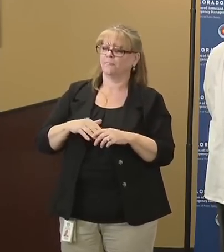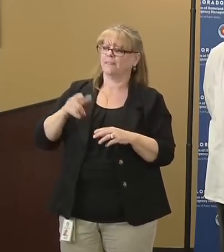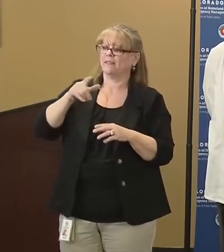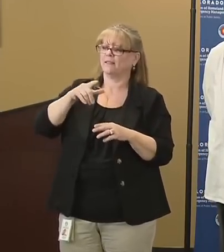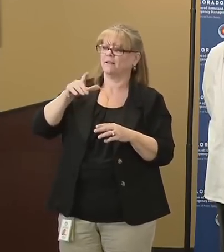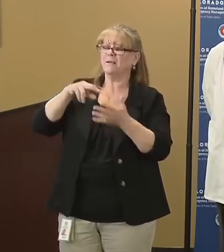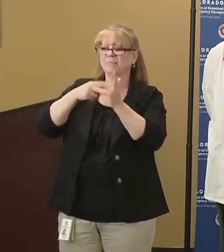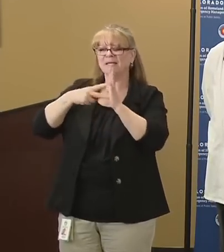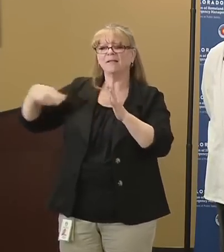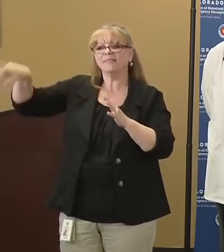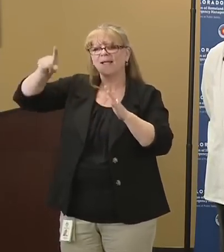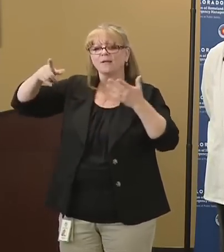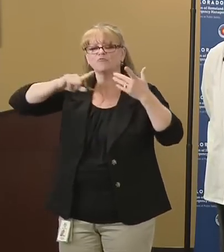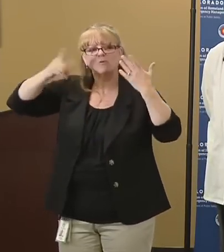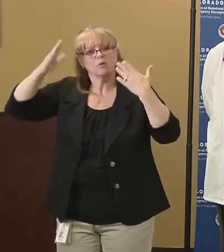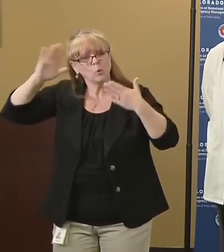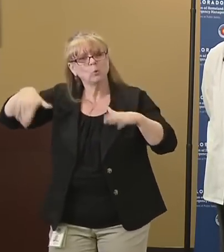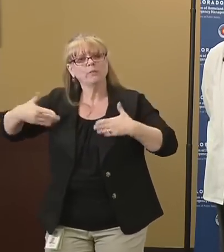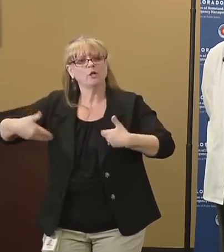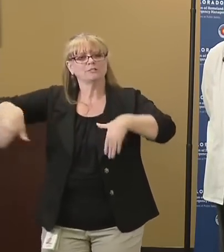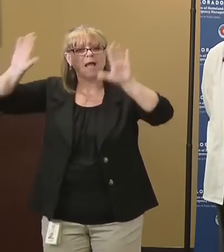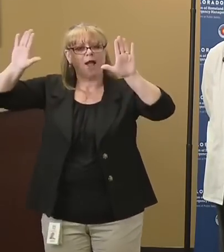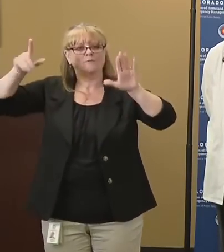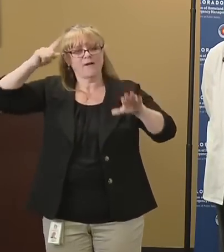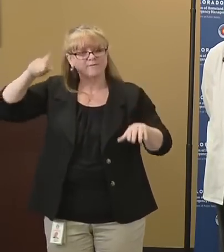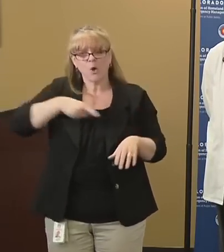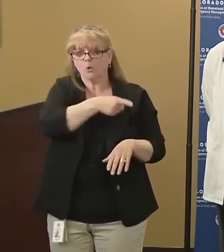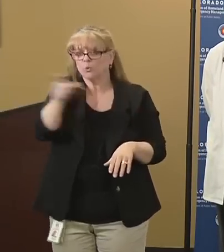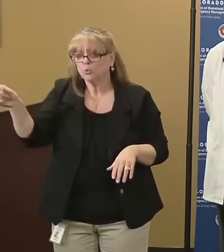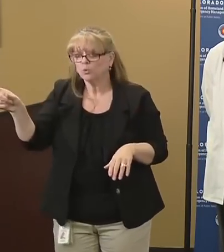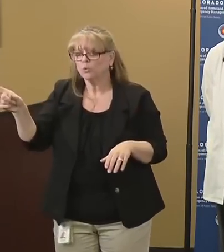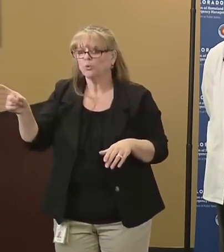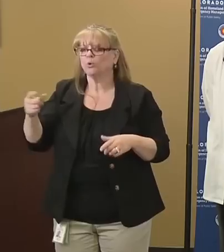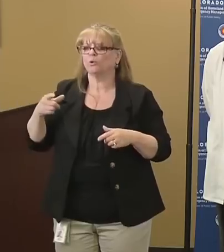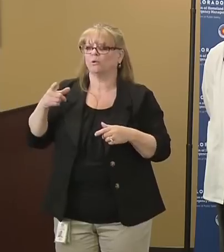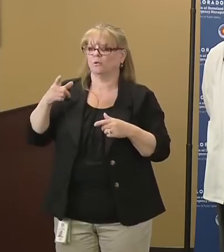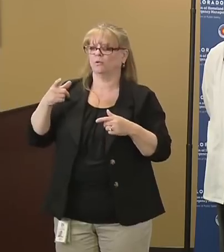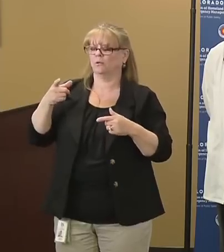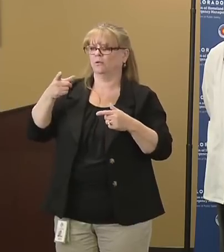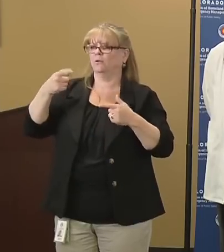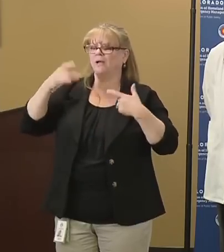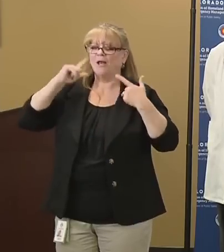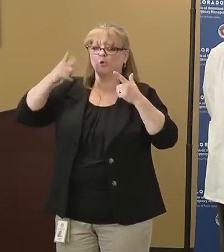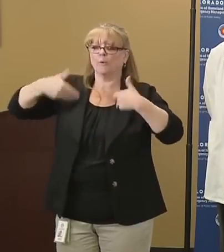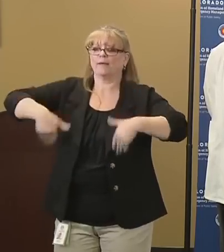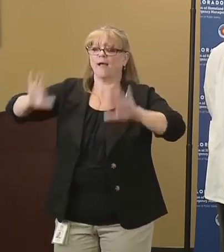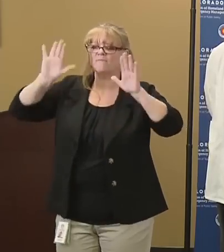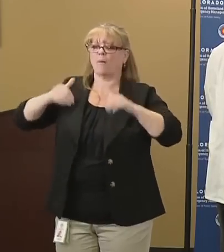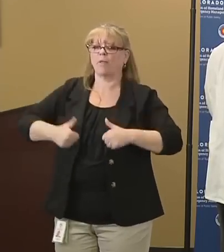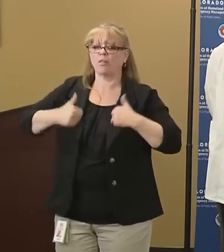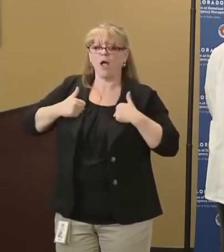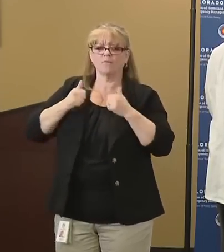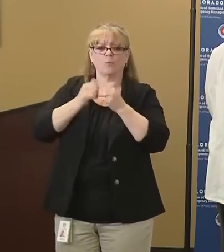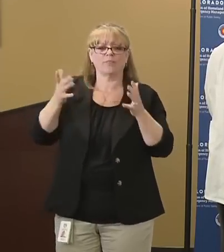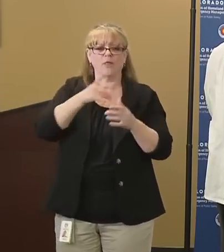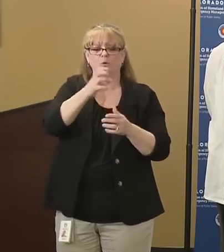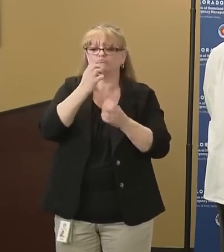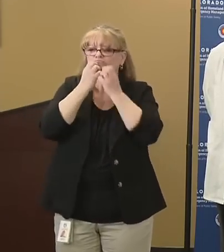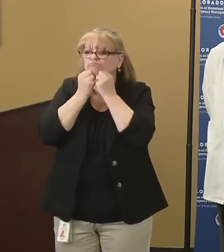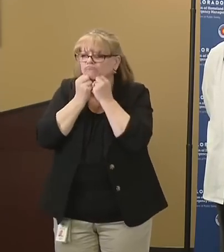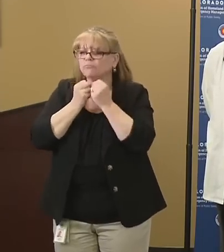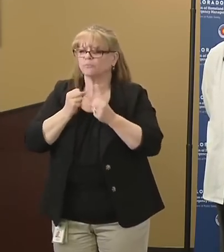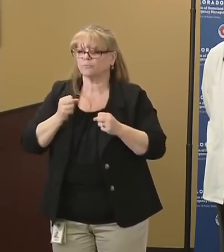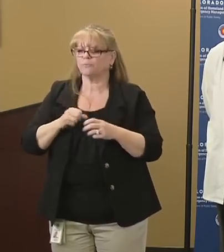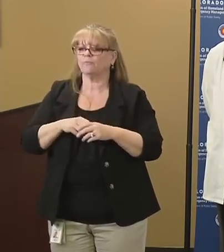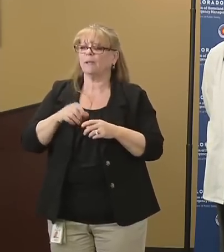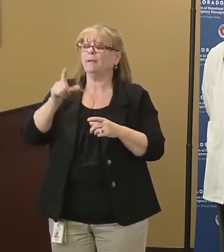going without the things that are an important part of our Colorado way of life. And it's an economic sacrifice for those who are living paycheck to